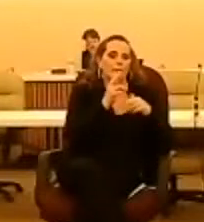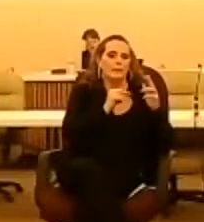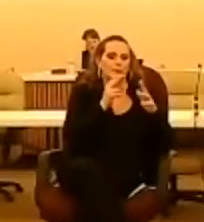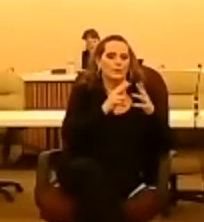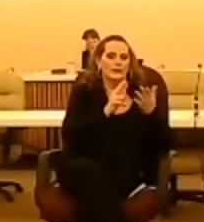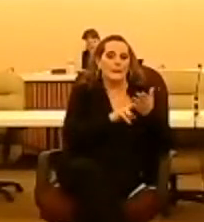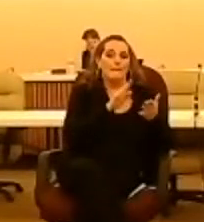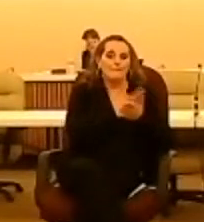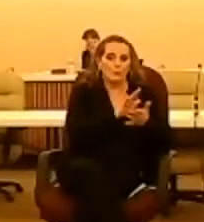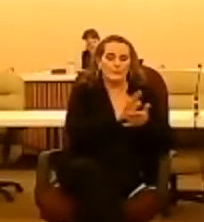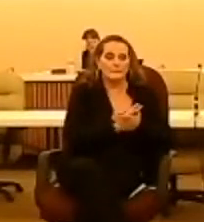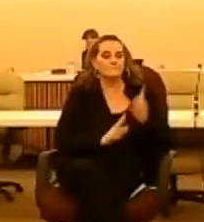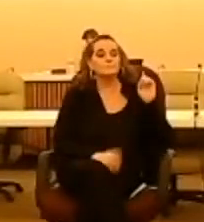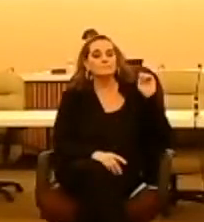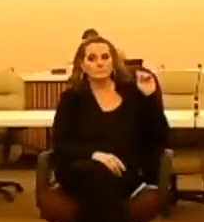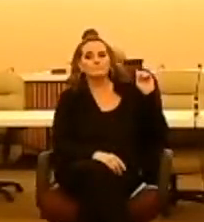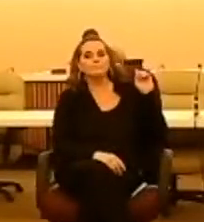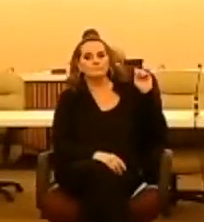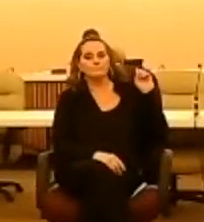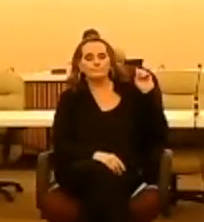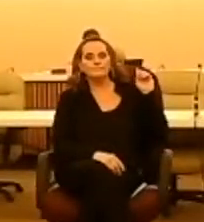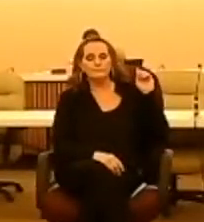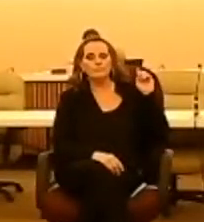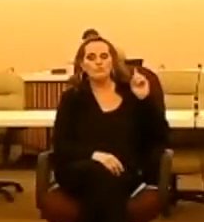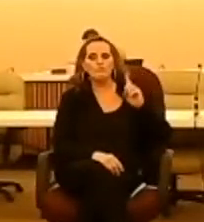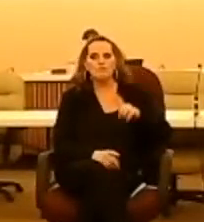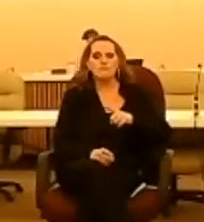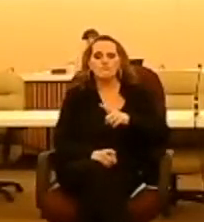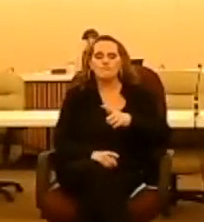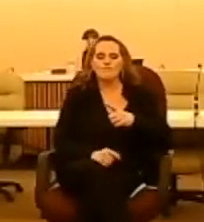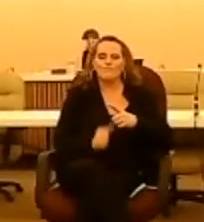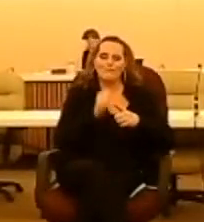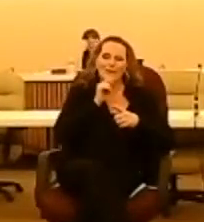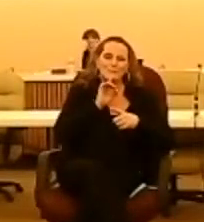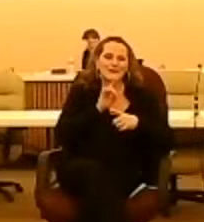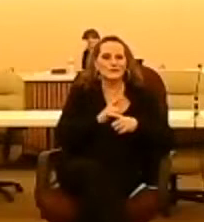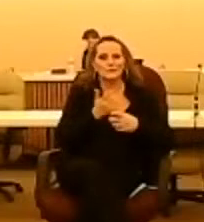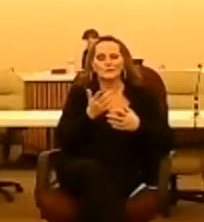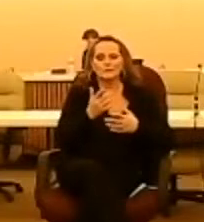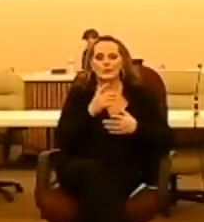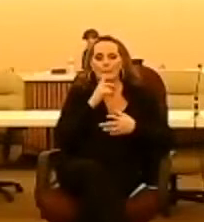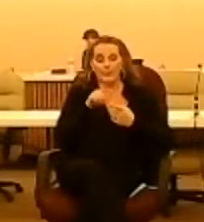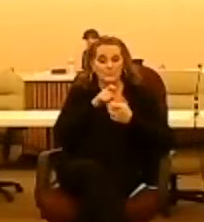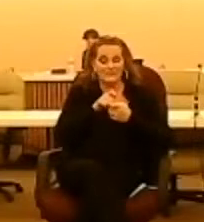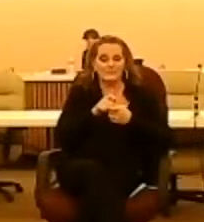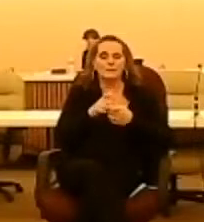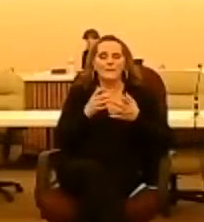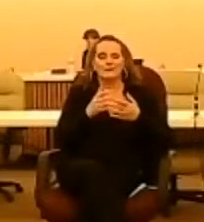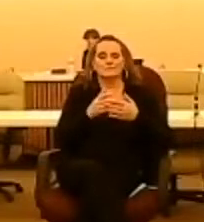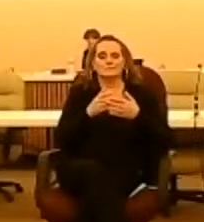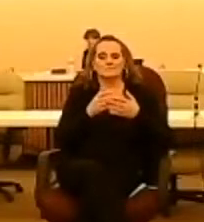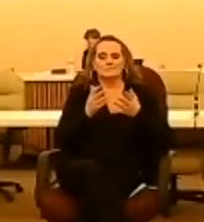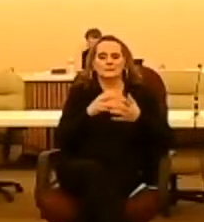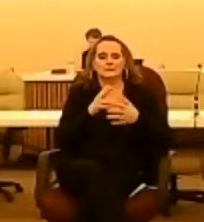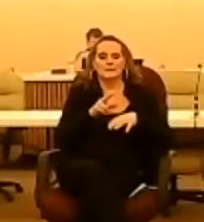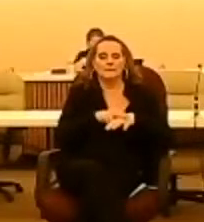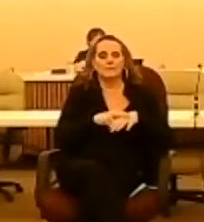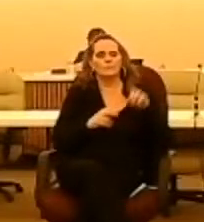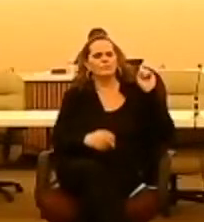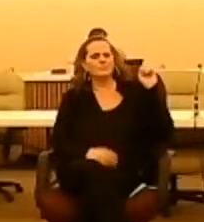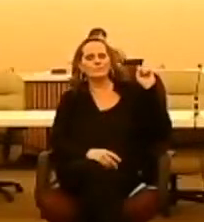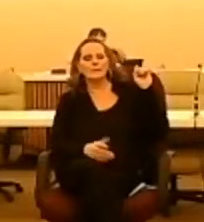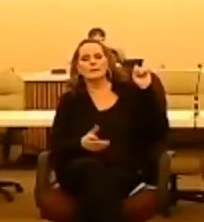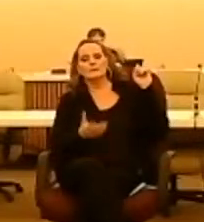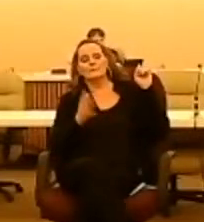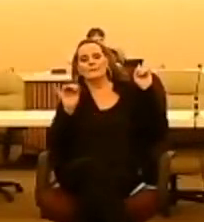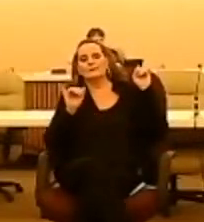correct? It is with it, yes, it is part of the building permit. I don't actually know the specifics, but it's not, it's a typical type of a, But it's like,